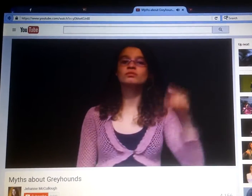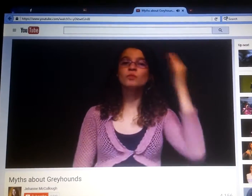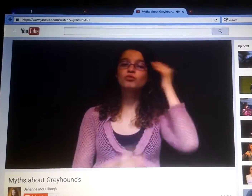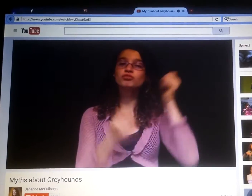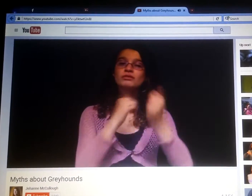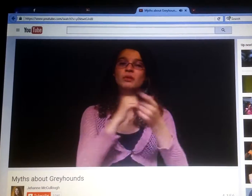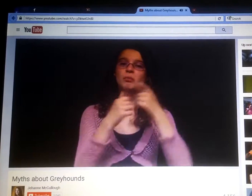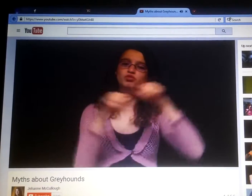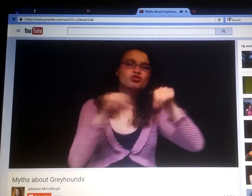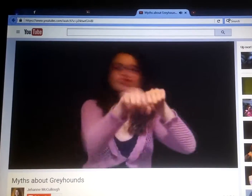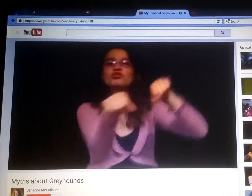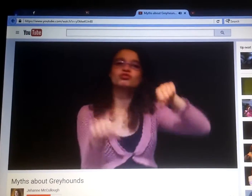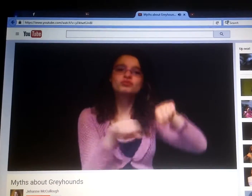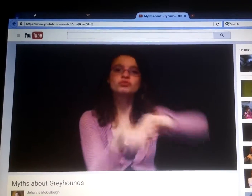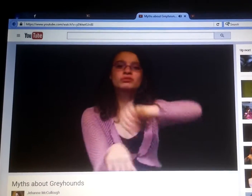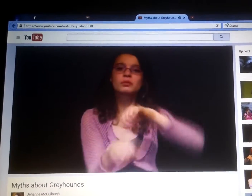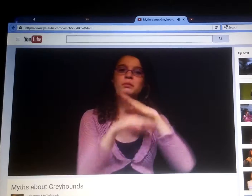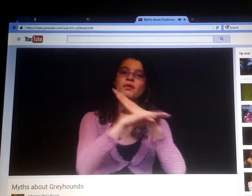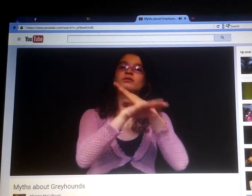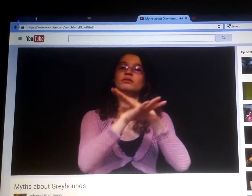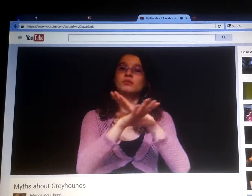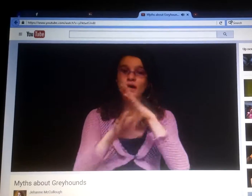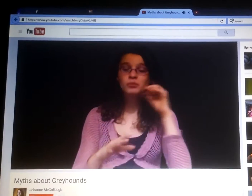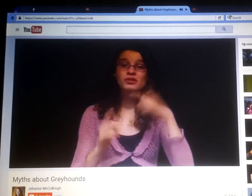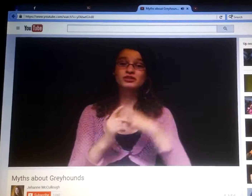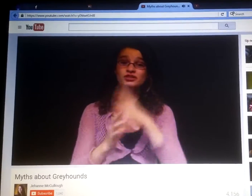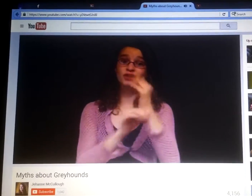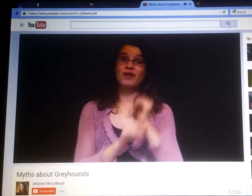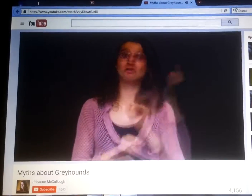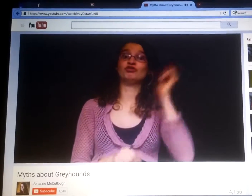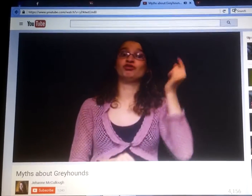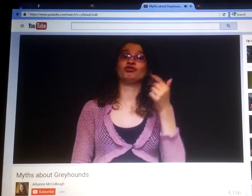because they're aggressive, it's because when greyhounds race, they tend to bump heads with